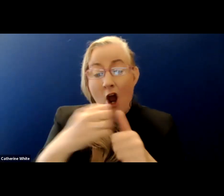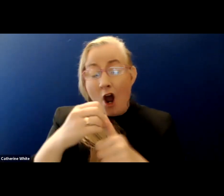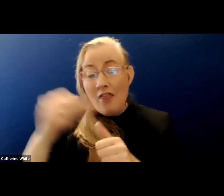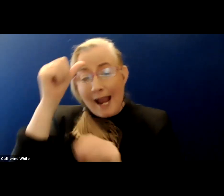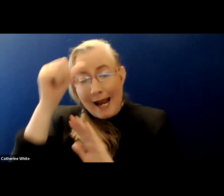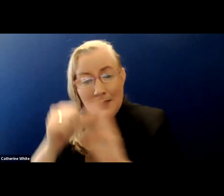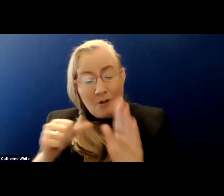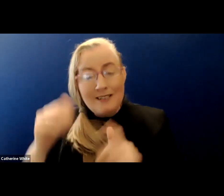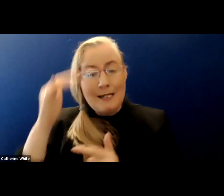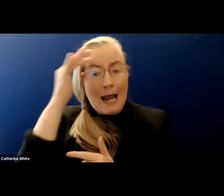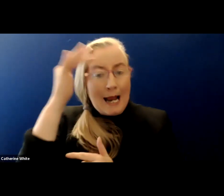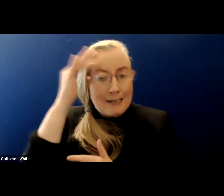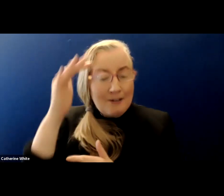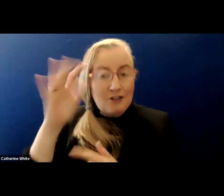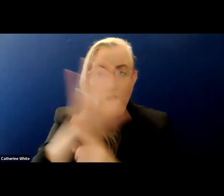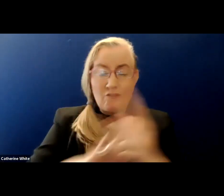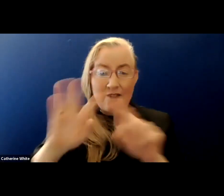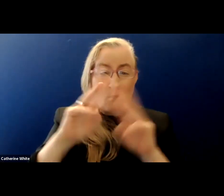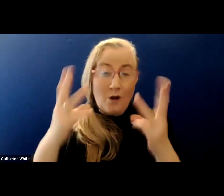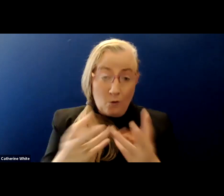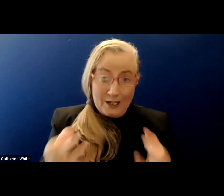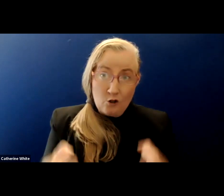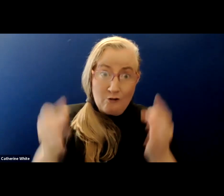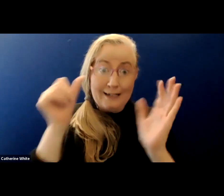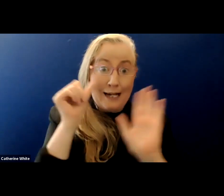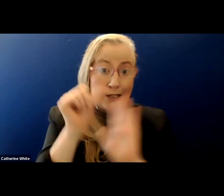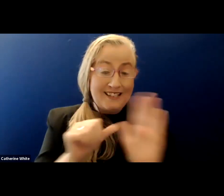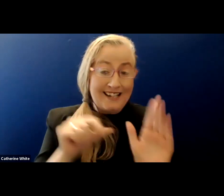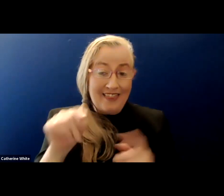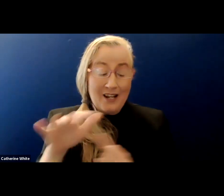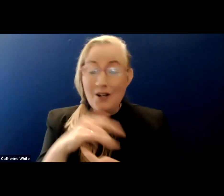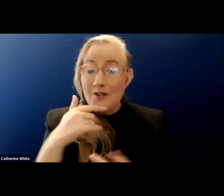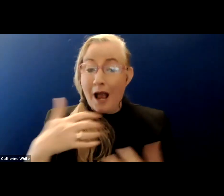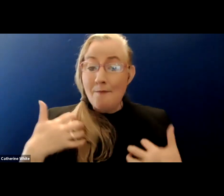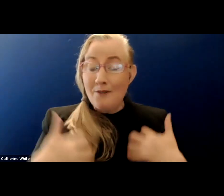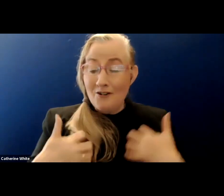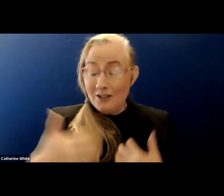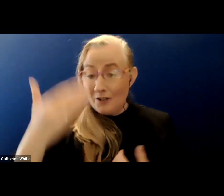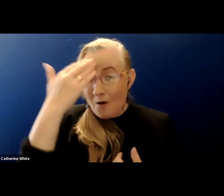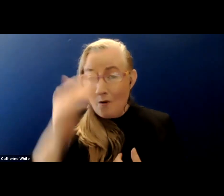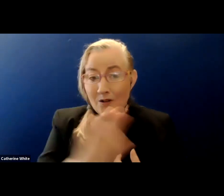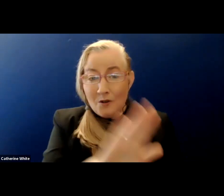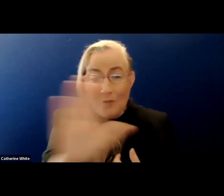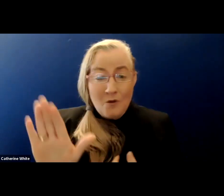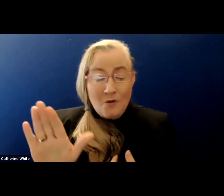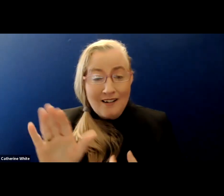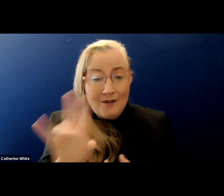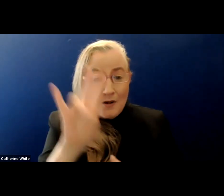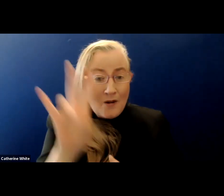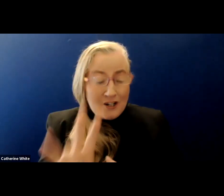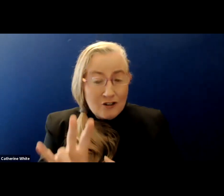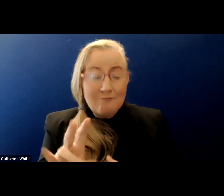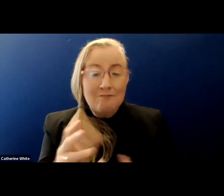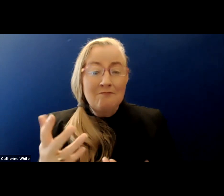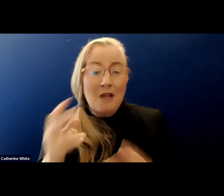from around the world, including people with great expertise in this particular area. So be very interested to hear people's input, questions,